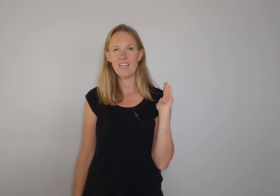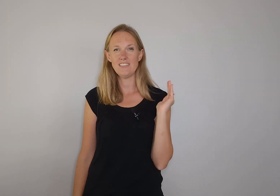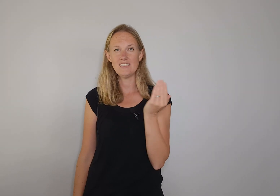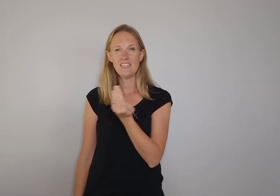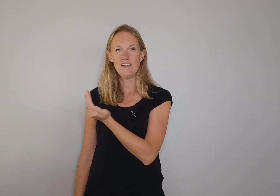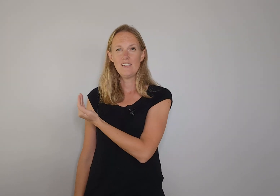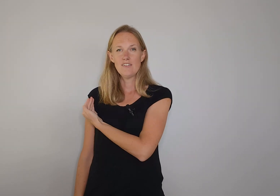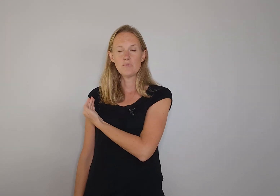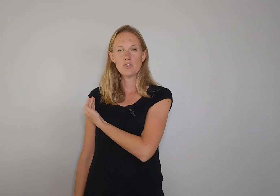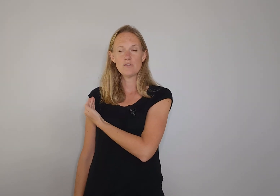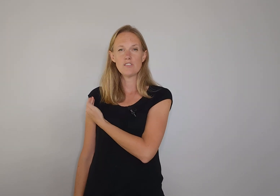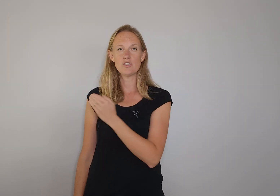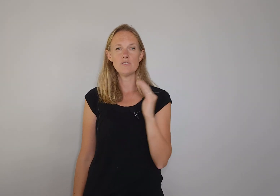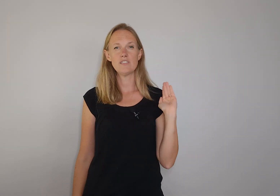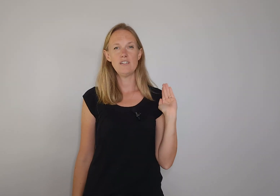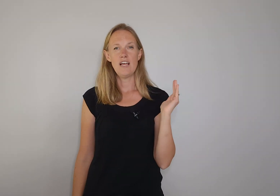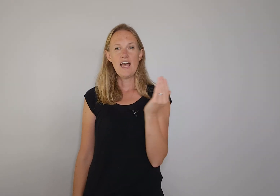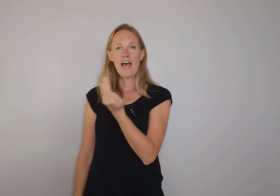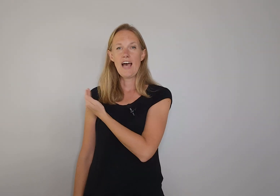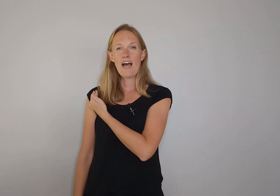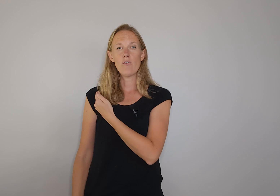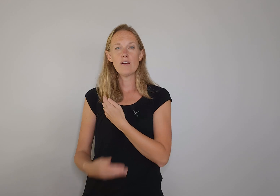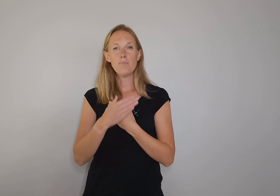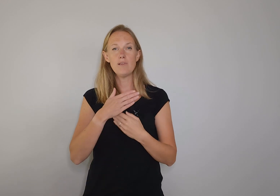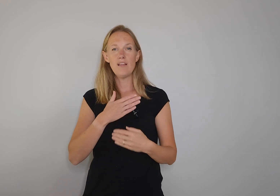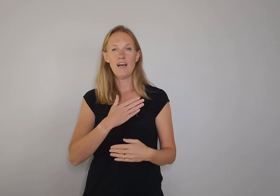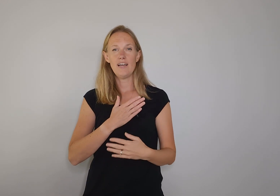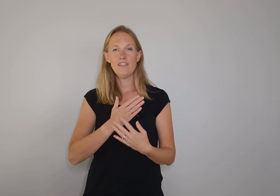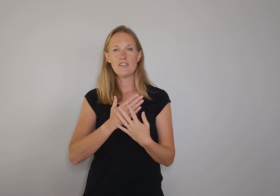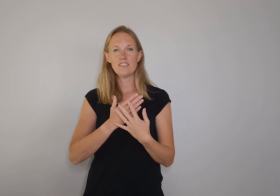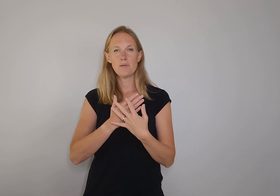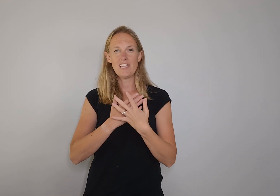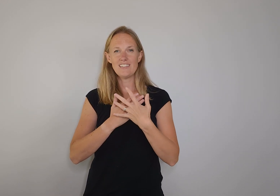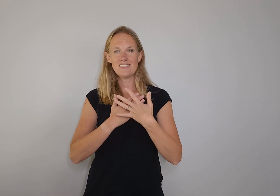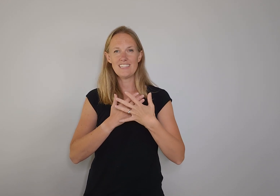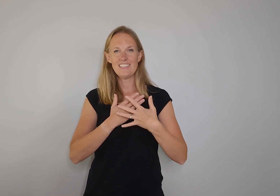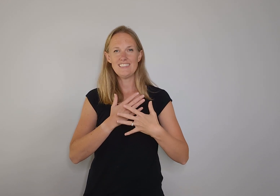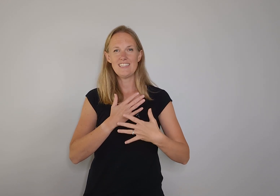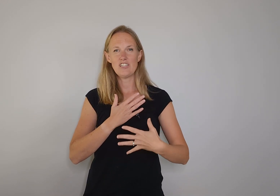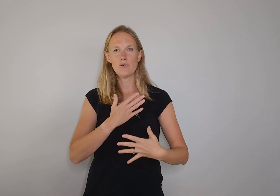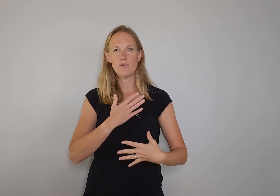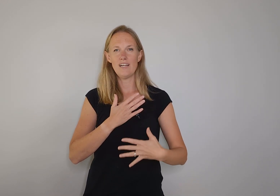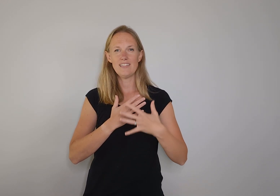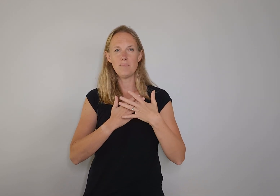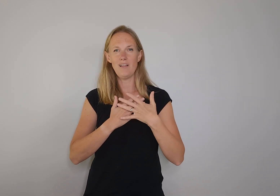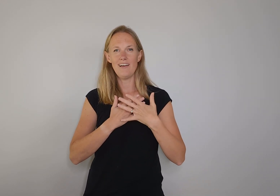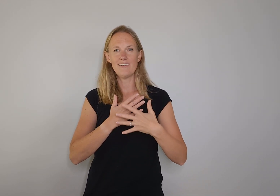hand from shoulder to shoulder. Our blood. Your non-dominant hand is like this, and then you're running the blood.